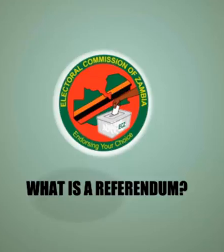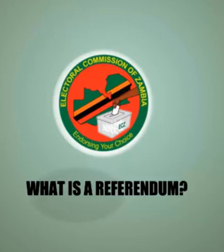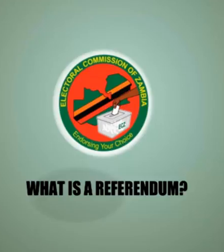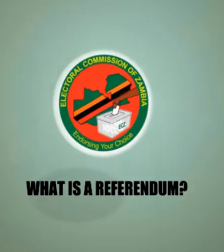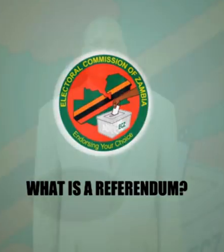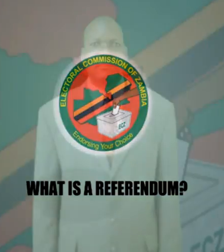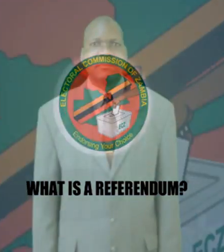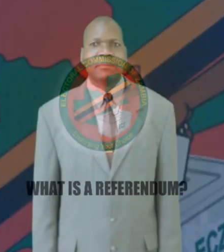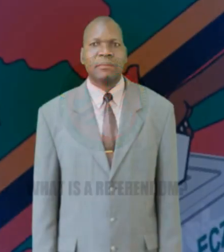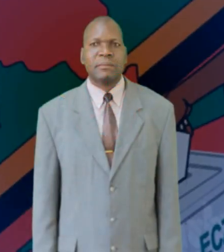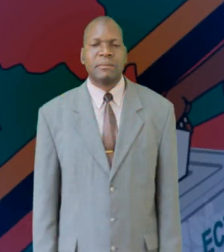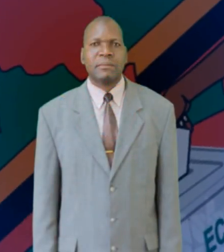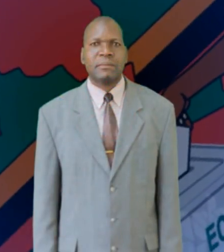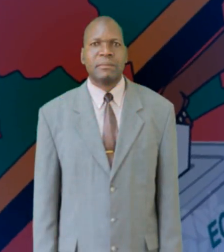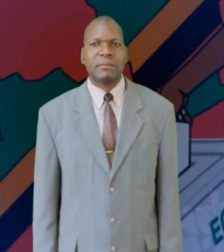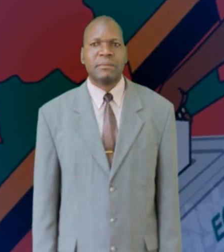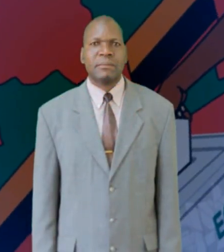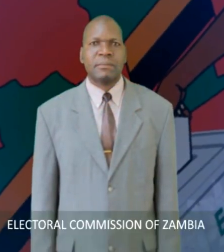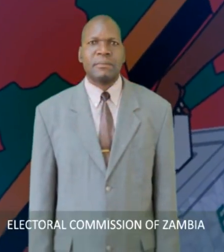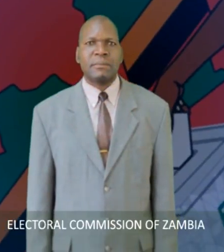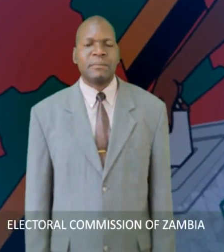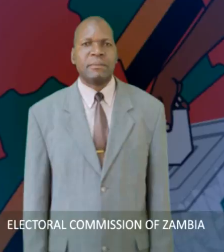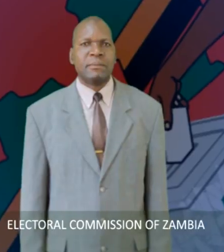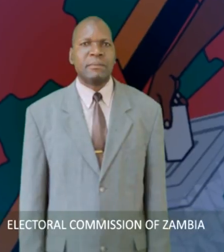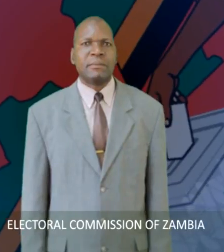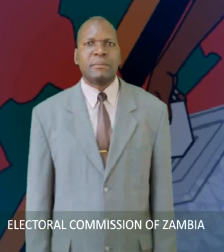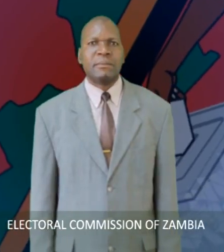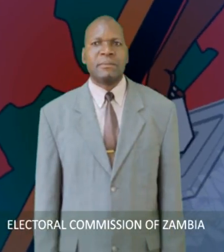is your voice. Electoral Commission of Zambia.